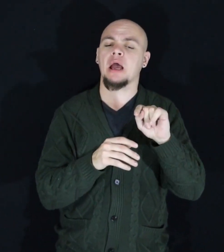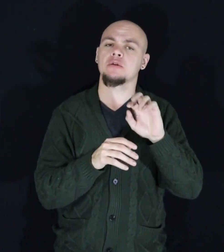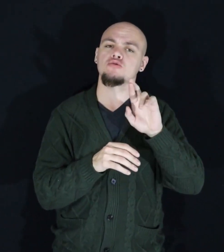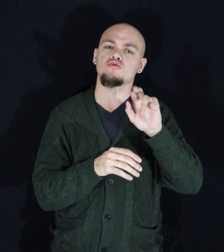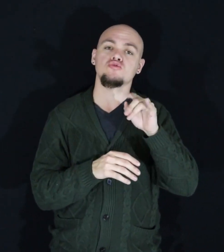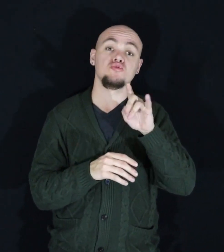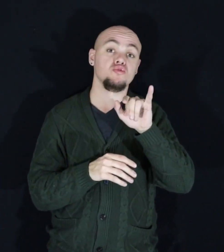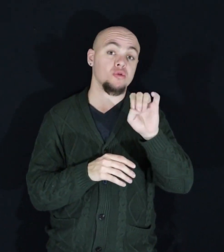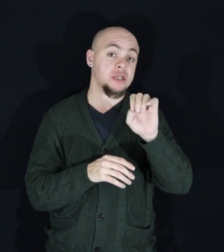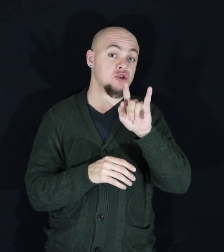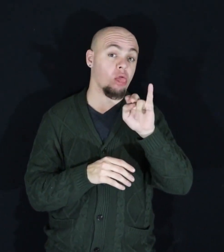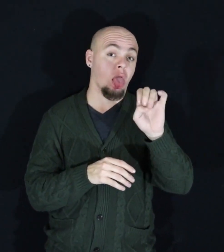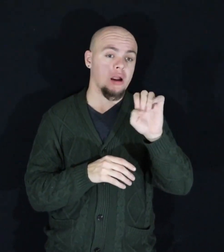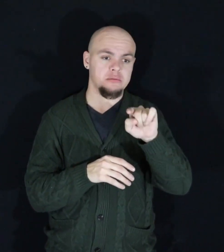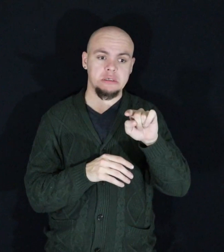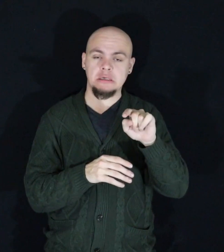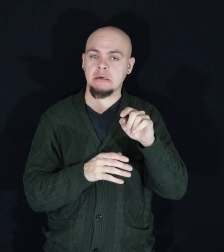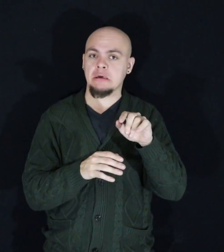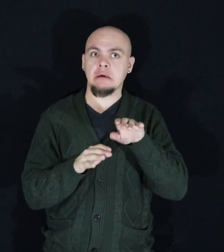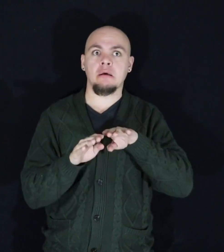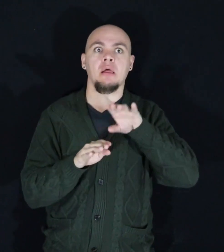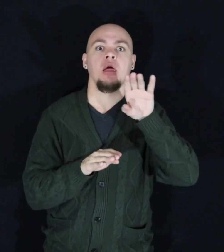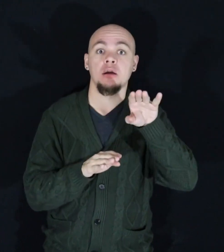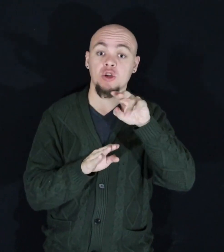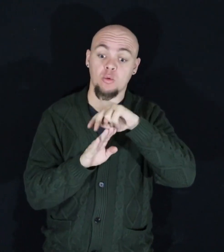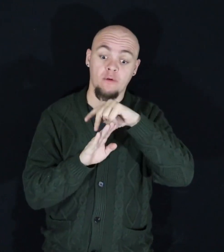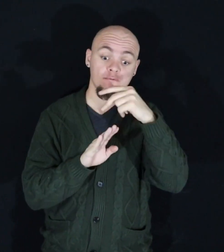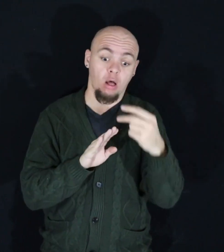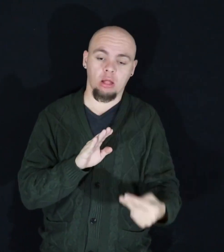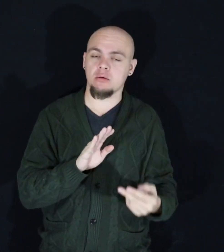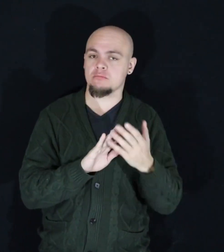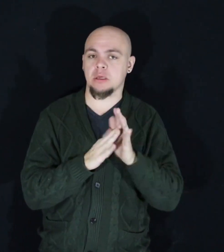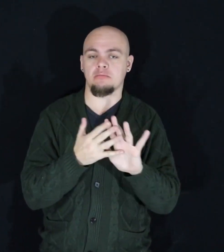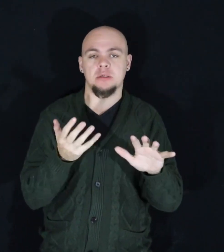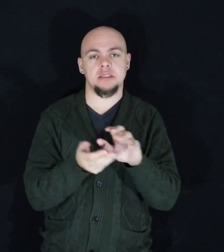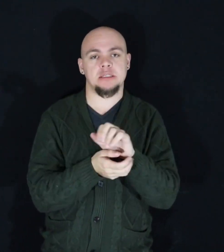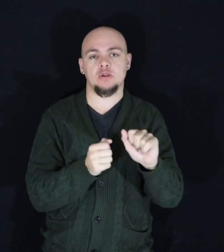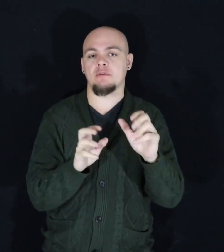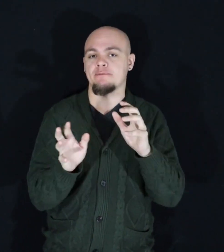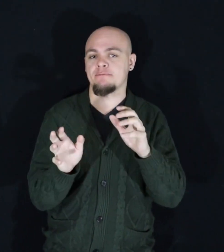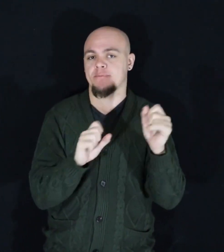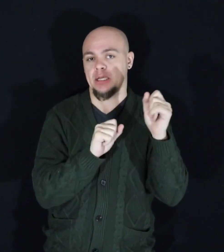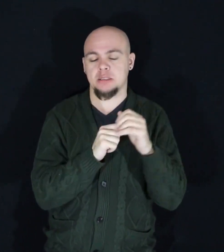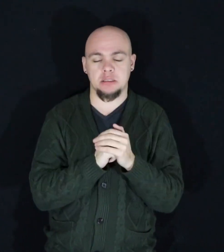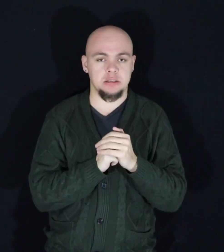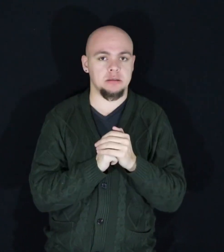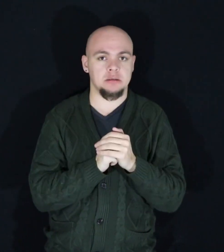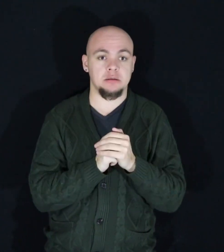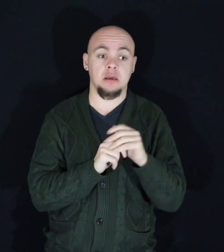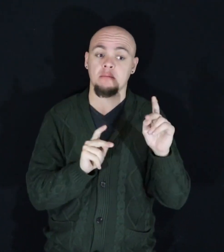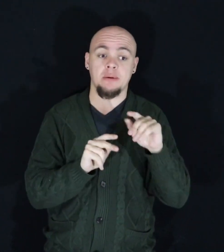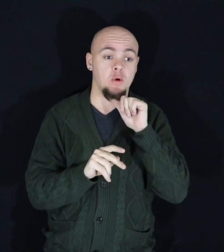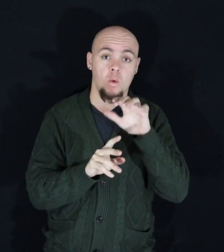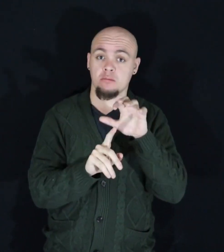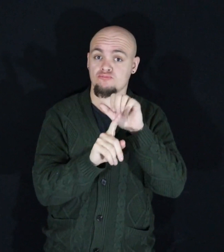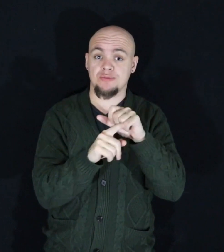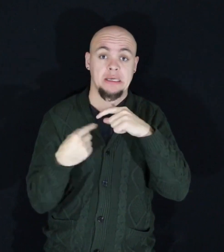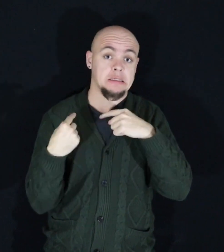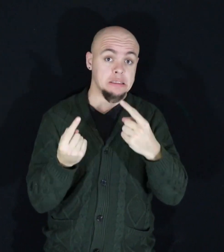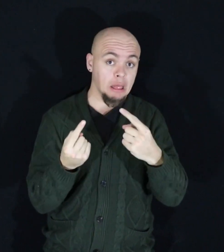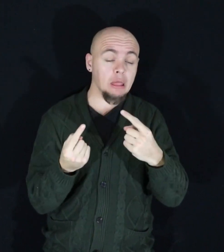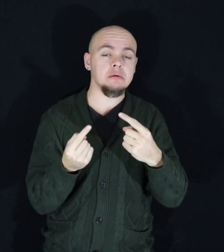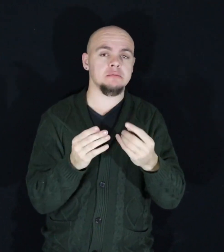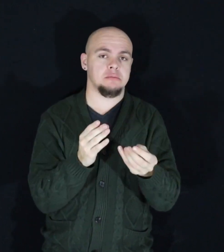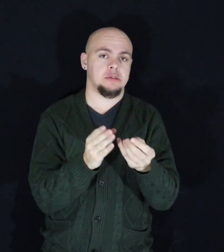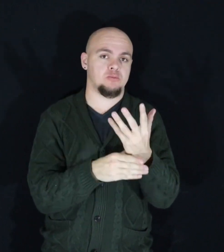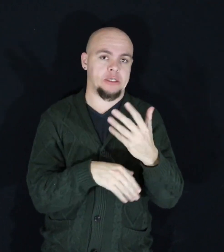you miss a foot or miss a hand, you may fall and it will turn into a disaster really fast. And more than likely, no one's coming to get you until spring.